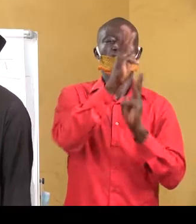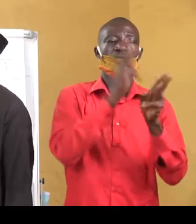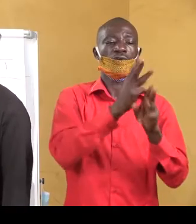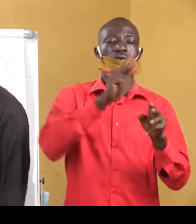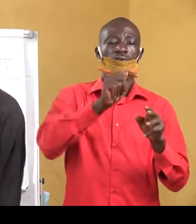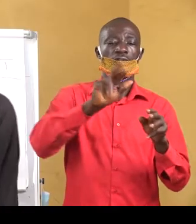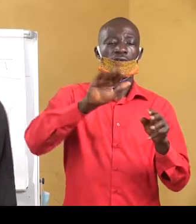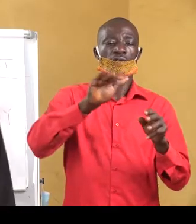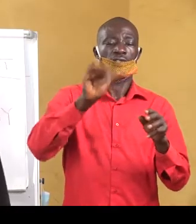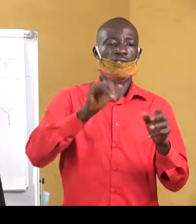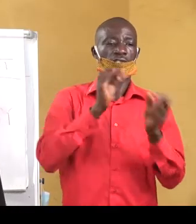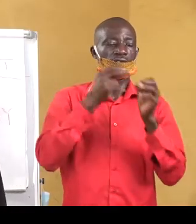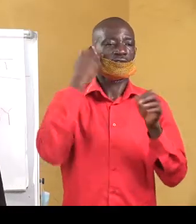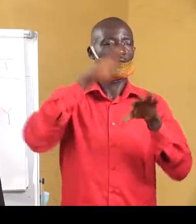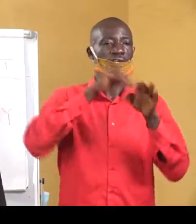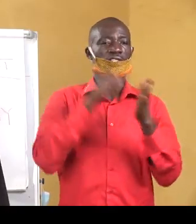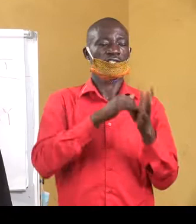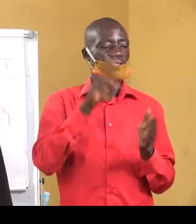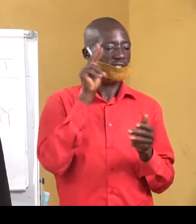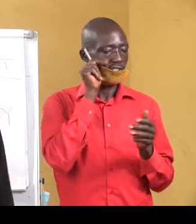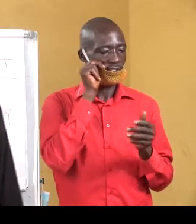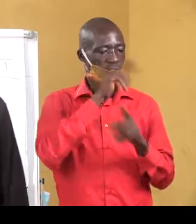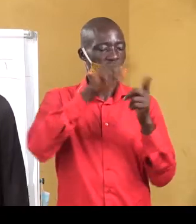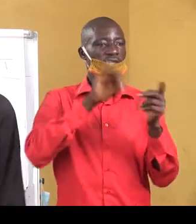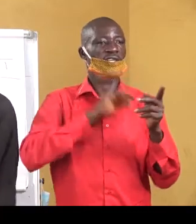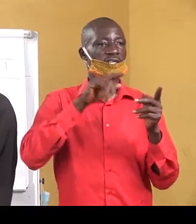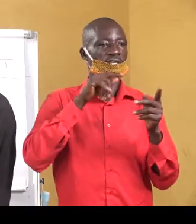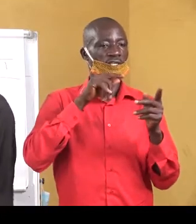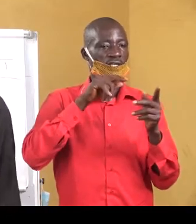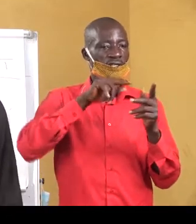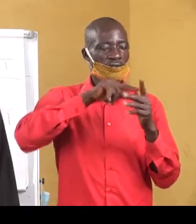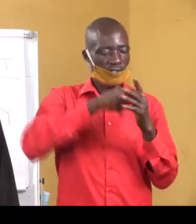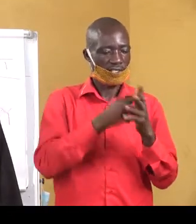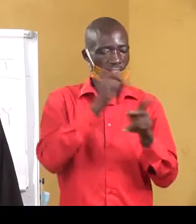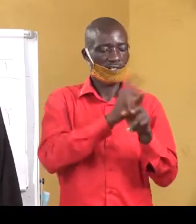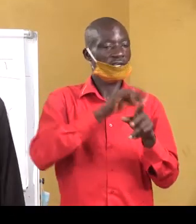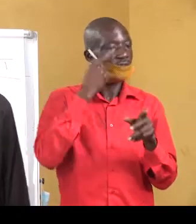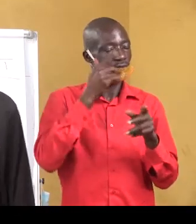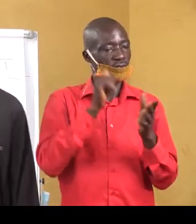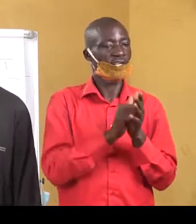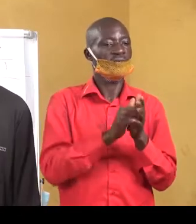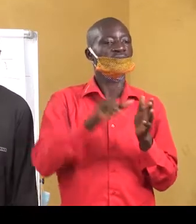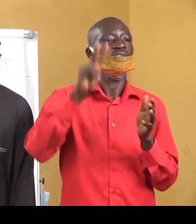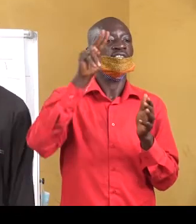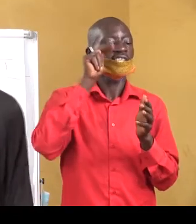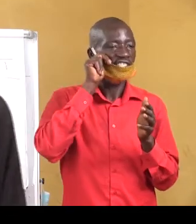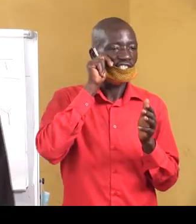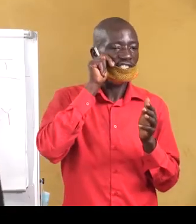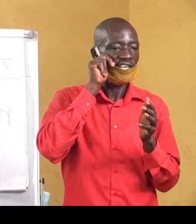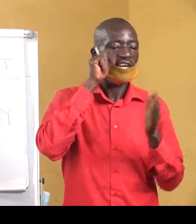you look at it, Nigeria, I told you when we started, I said Nigeria is multilateral